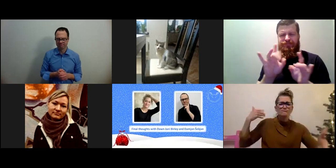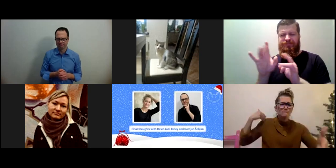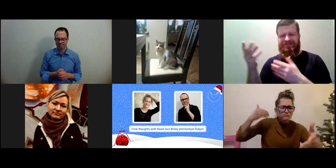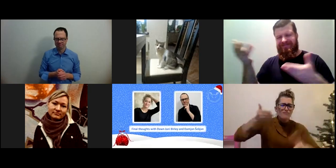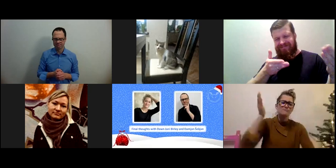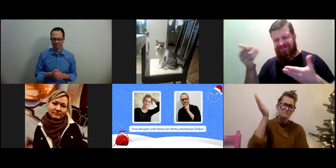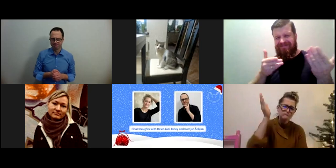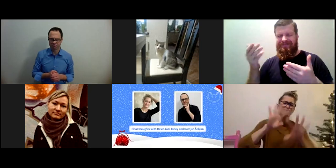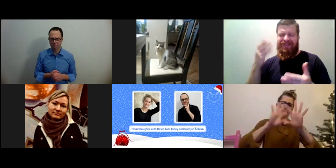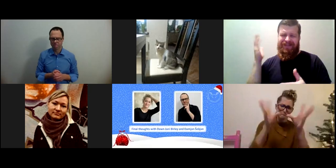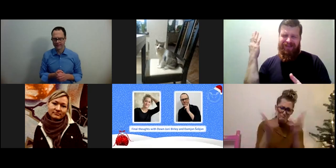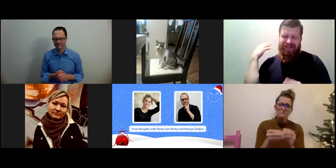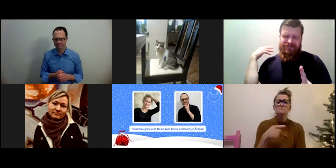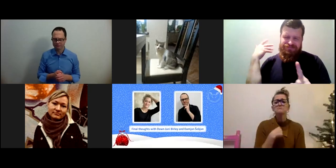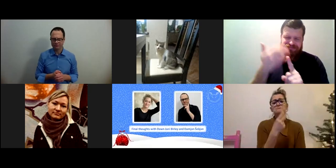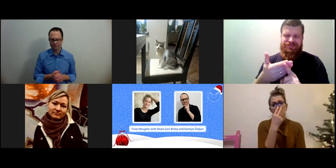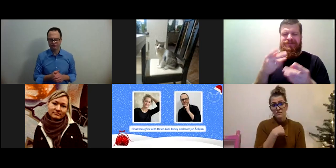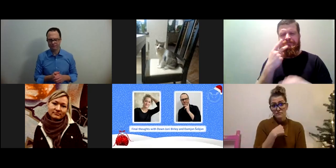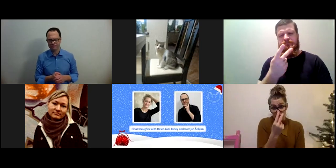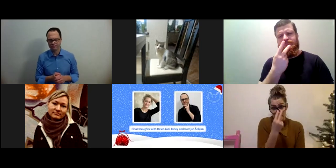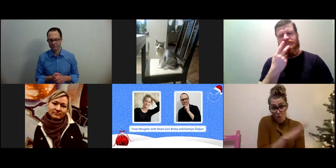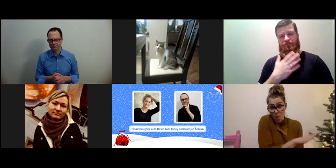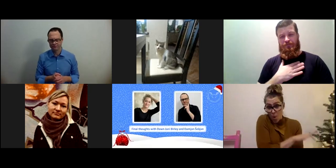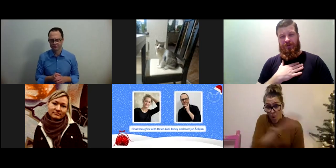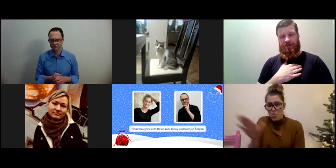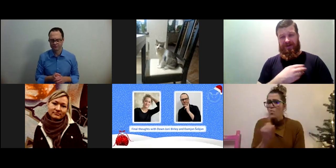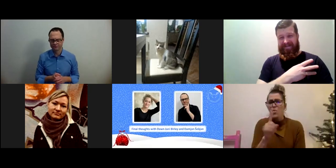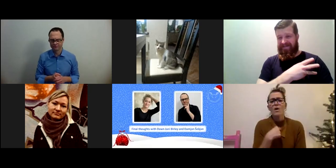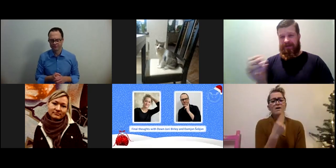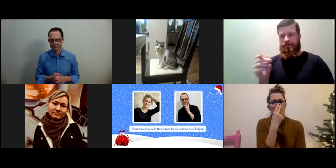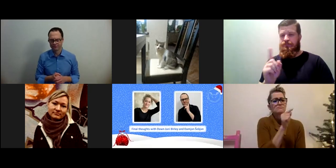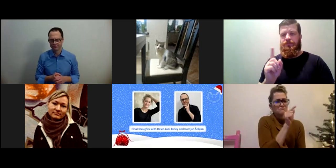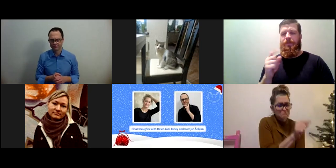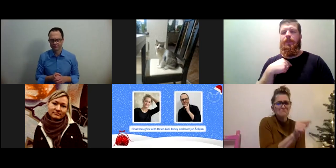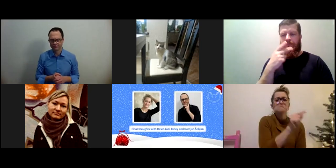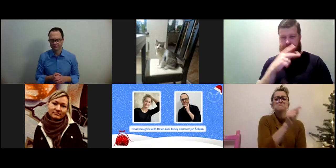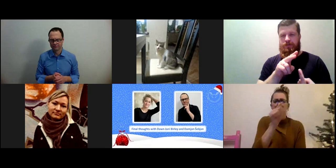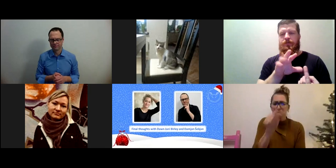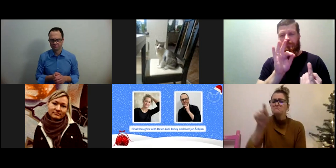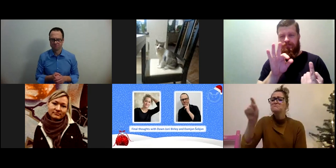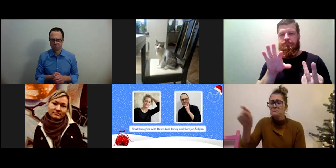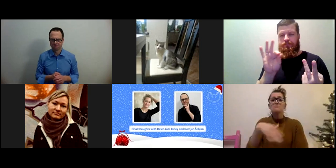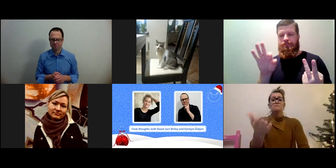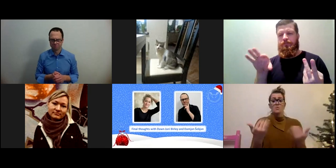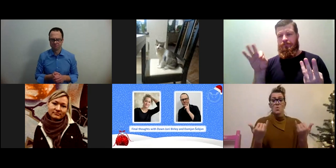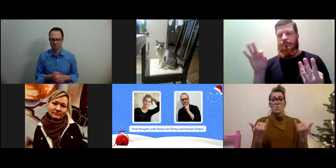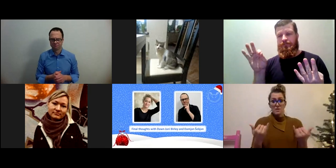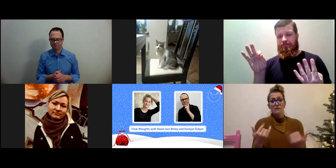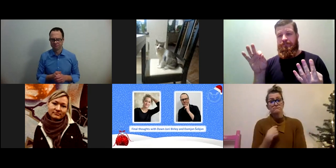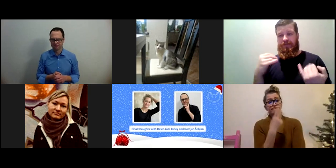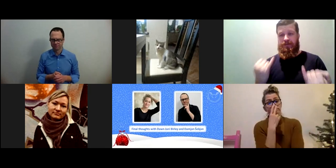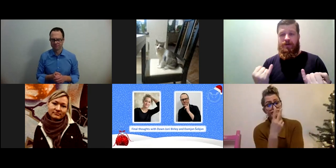we've covered. We've invited different guests. From what I've seen,